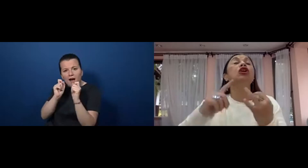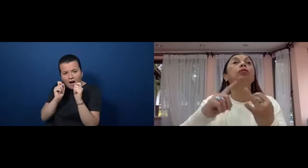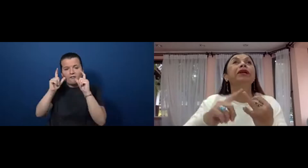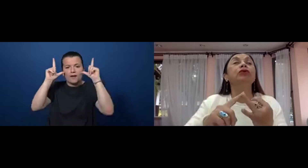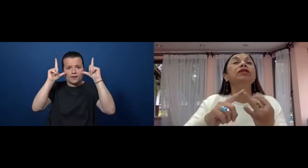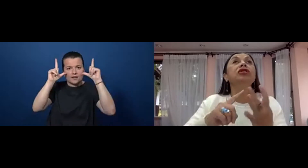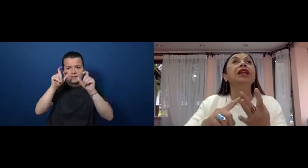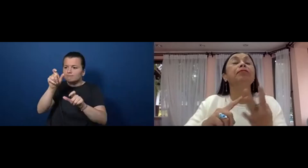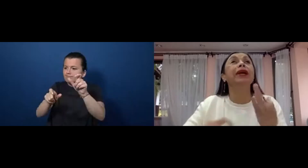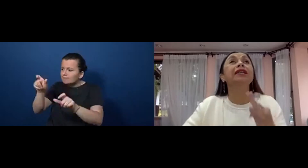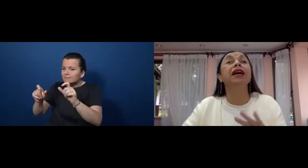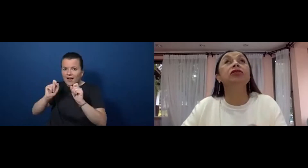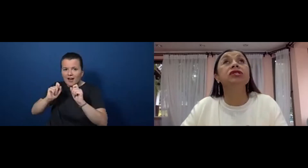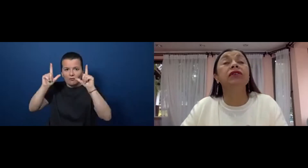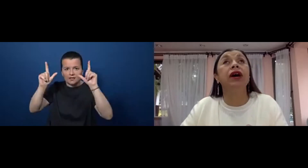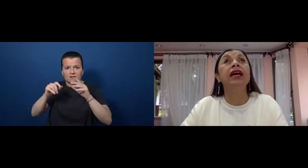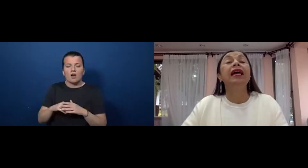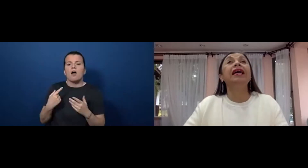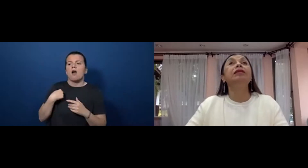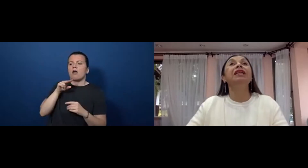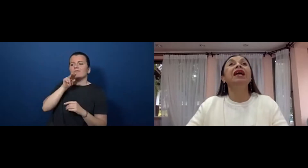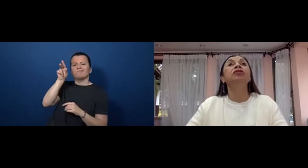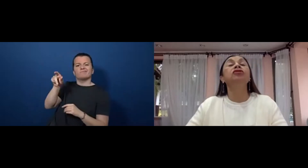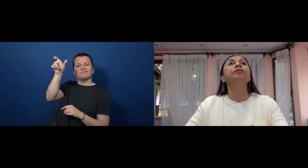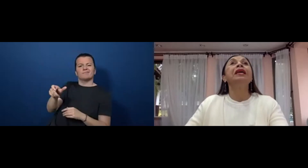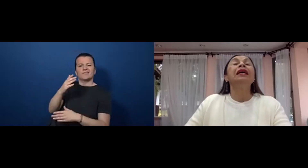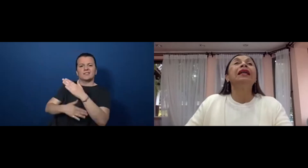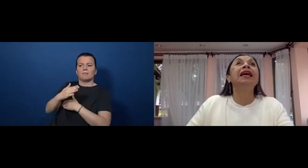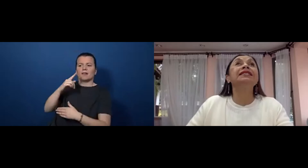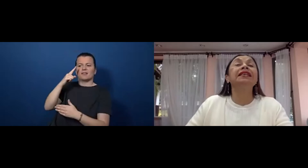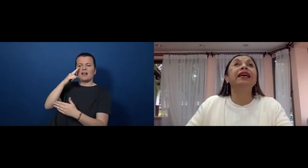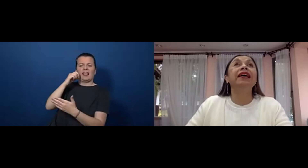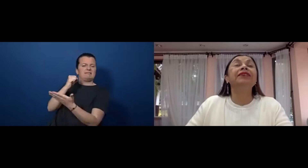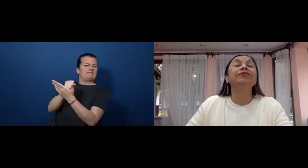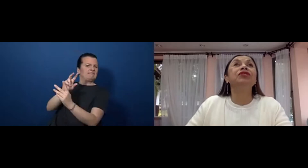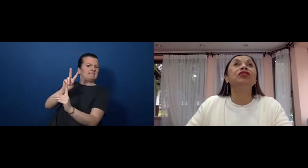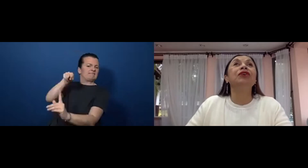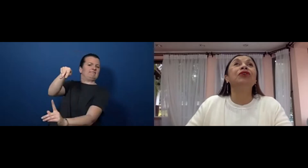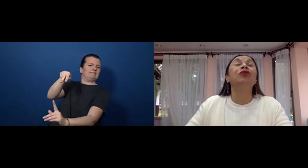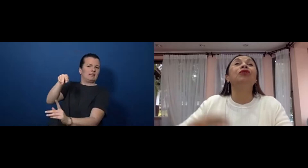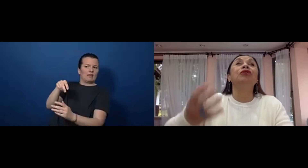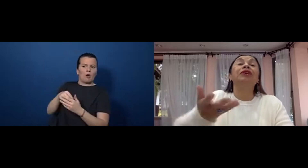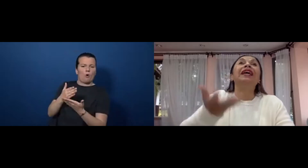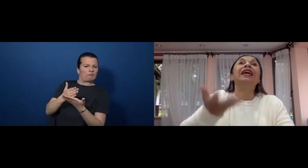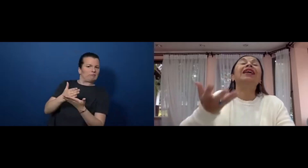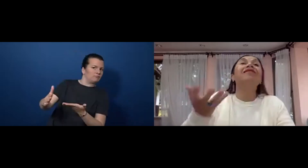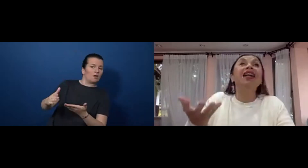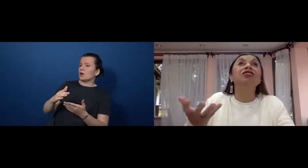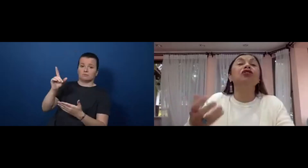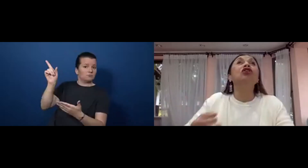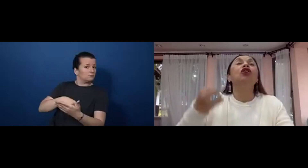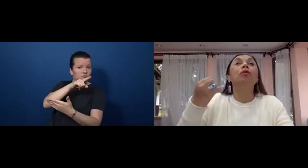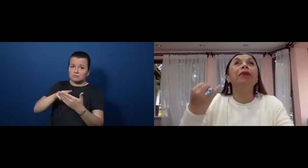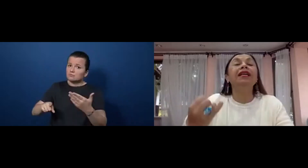leading to elimination of stereotypes, of prejudices, and of harmful practices, eliminating,